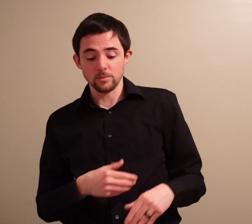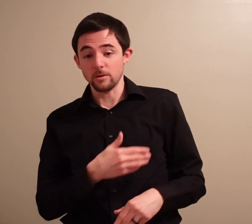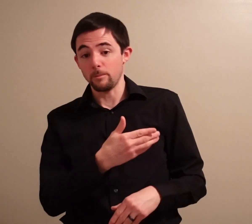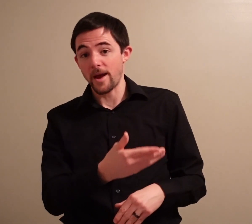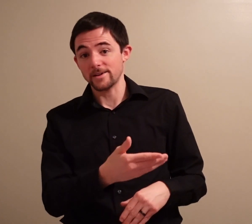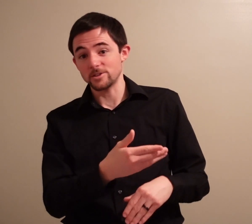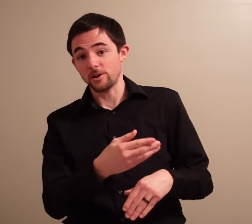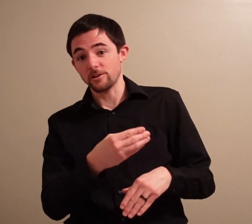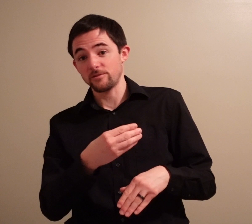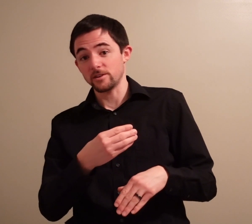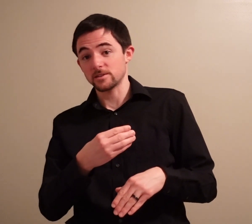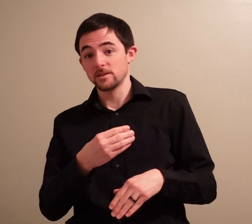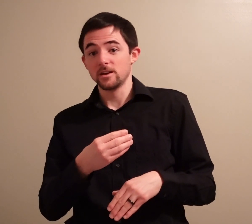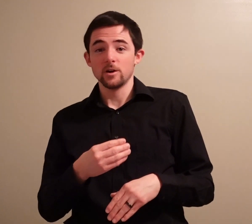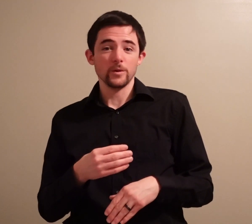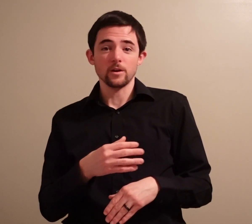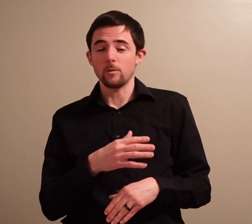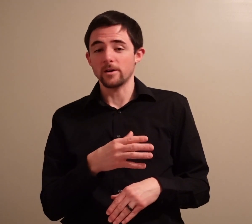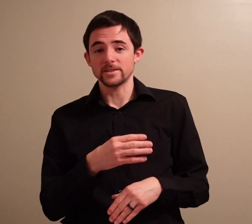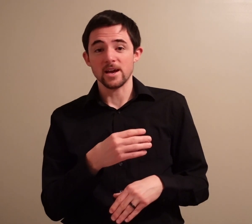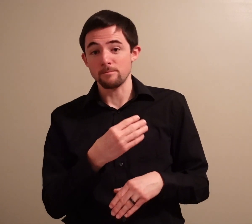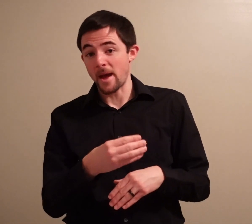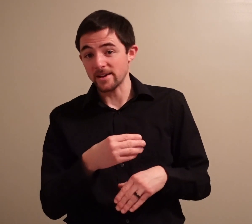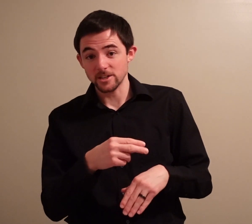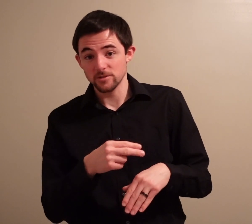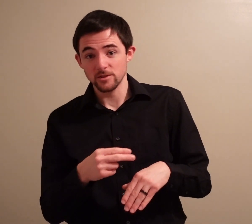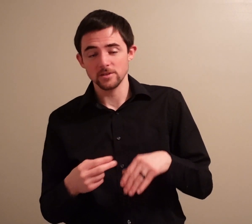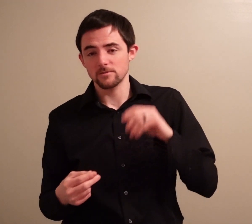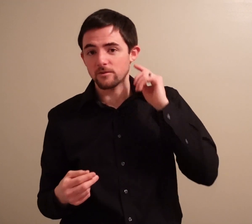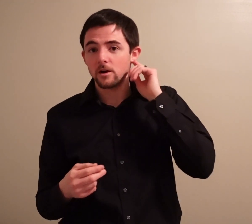a bandage on your foot. We don't want to sign bandage first